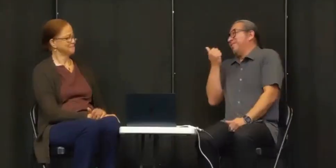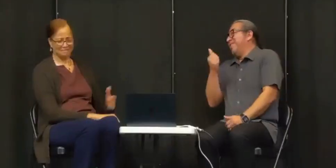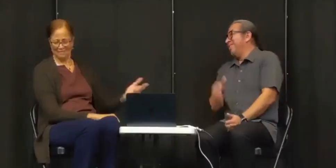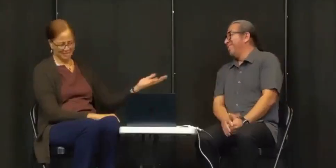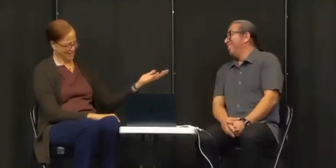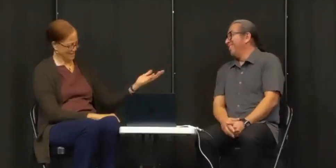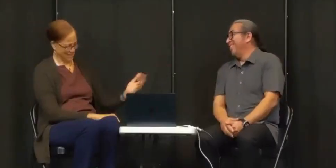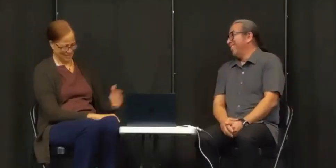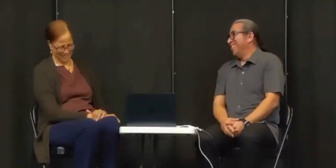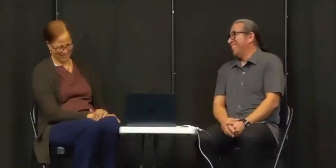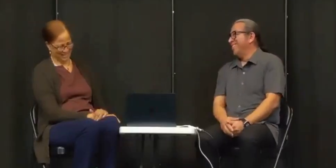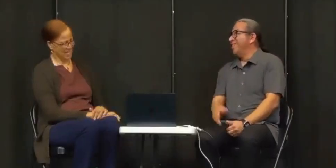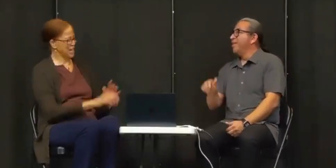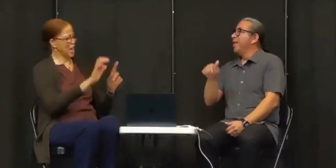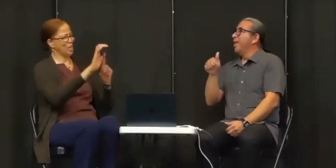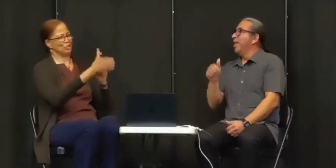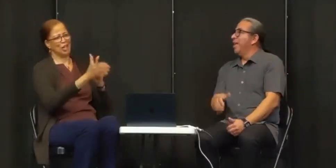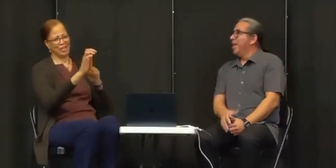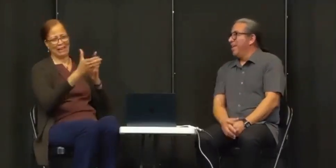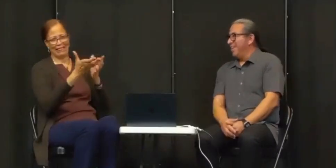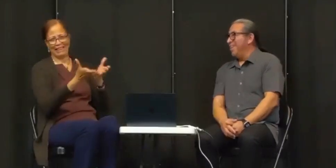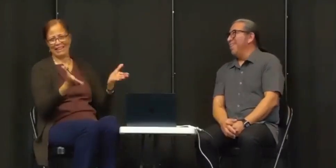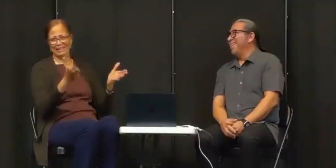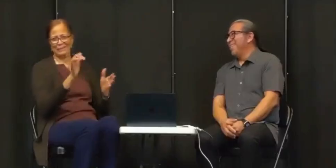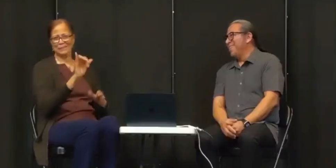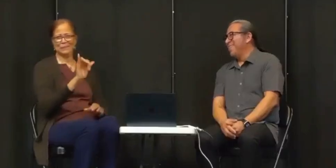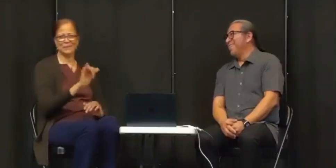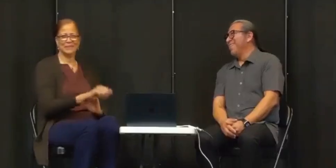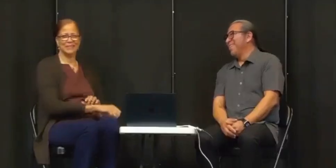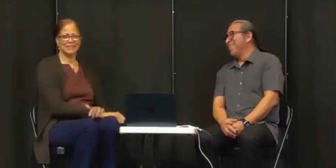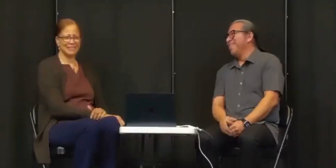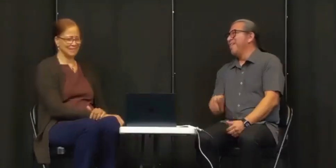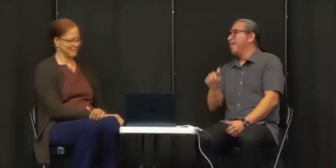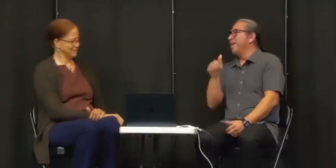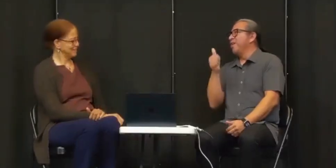true. You know, whatever works best. Absolutely. It's a